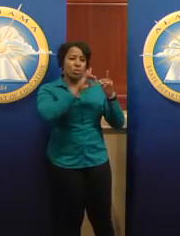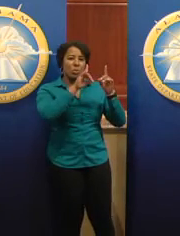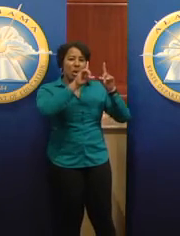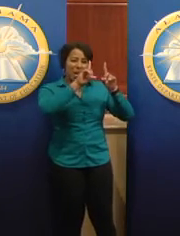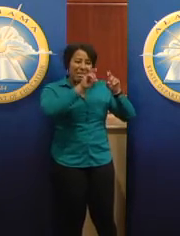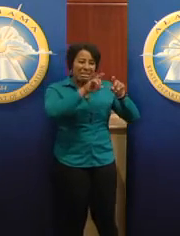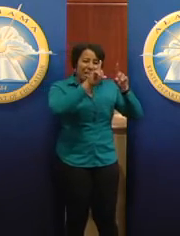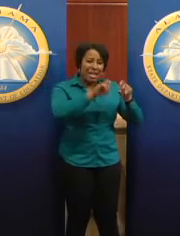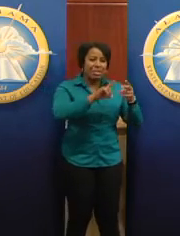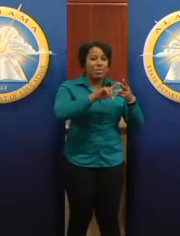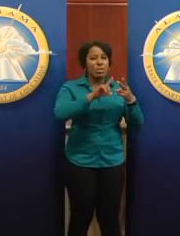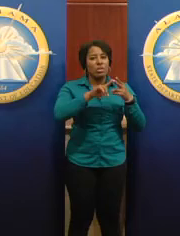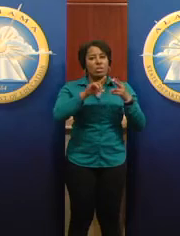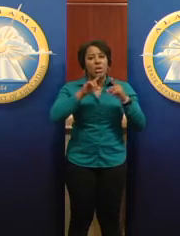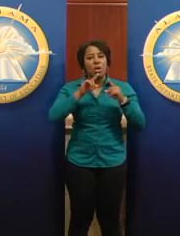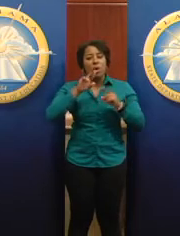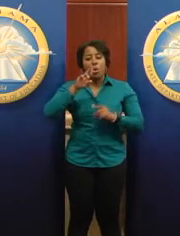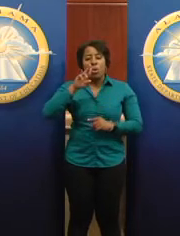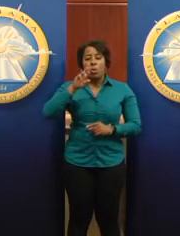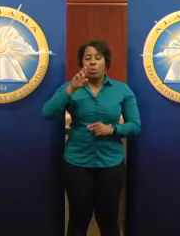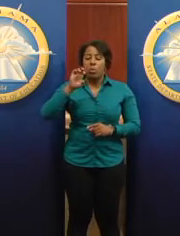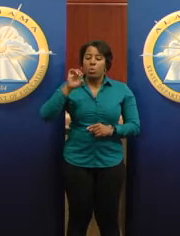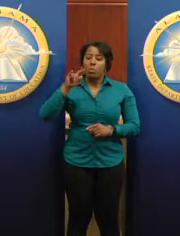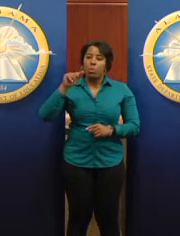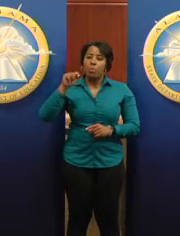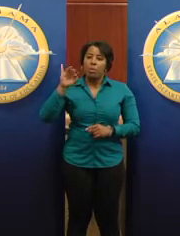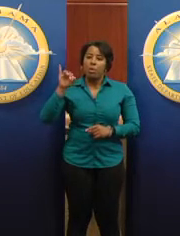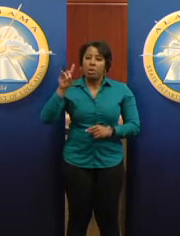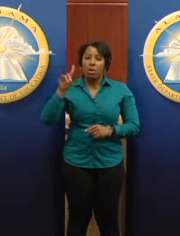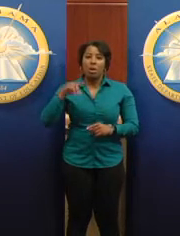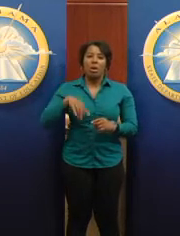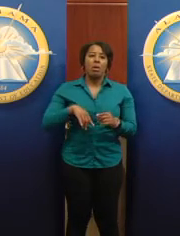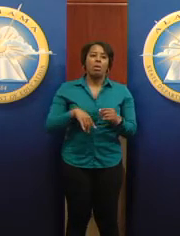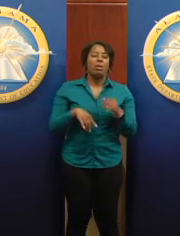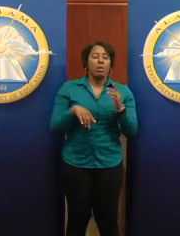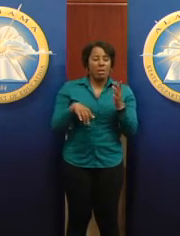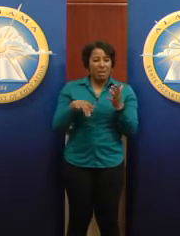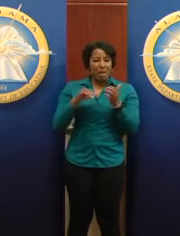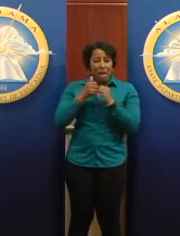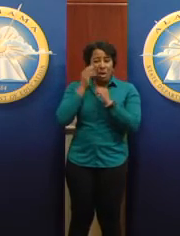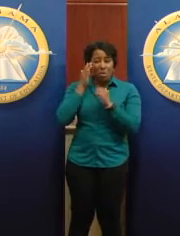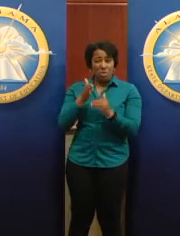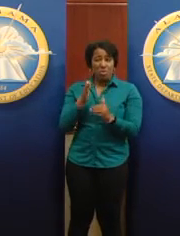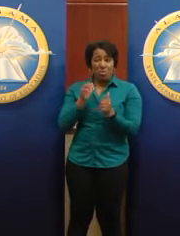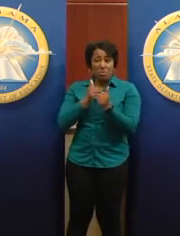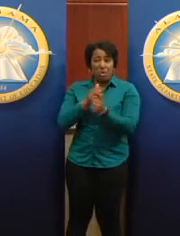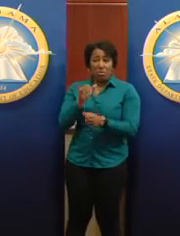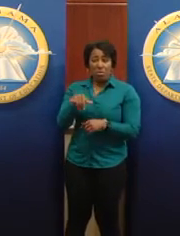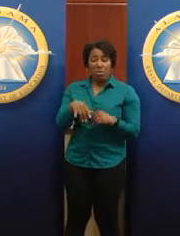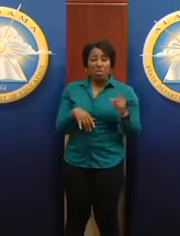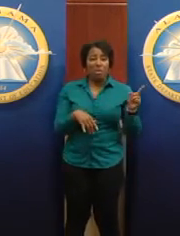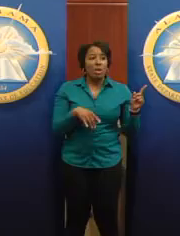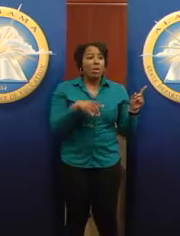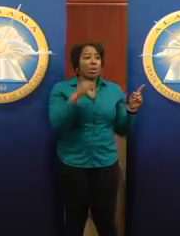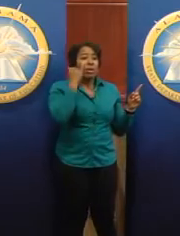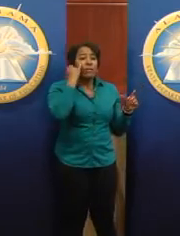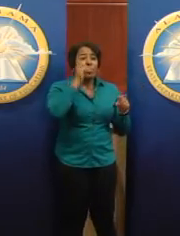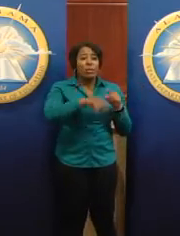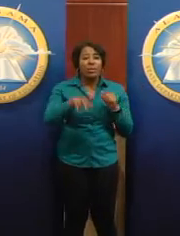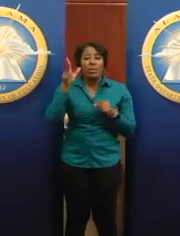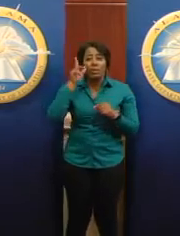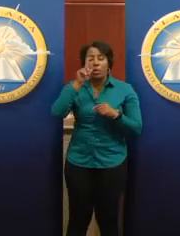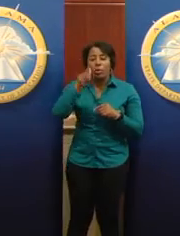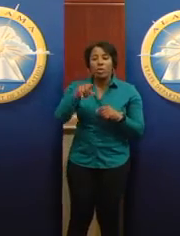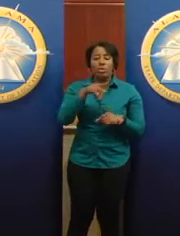and accountability, how are we going to track that for each school district? Yeah. So the question, if everybody could not hear, is